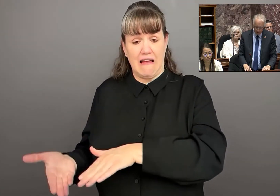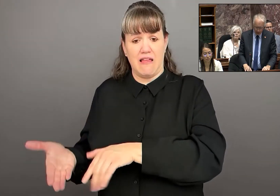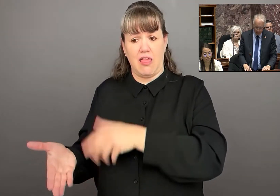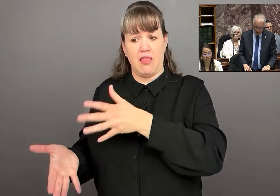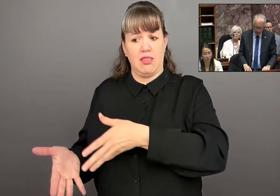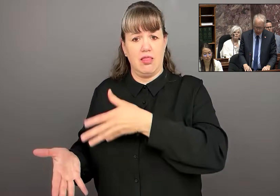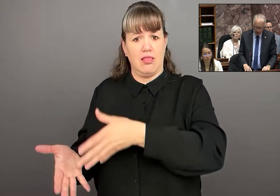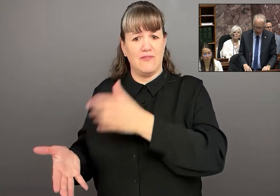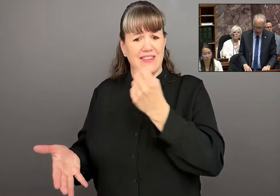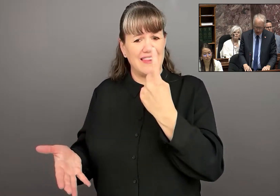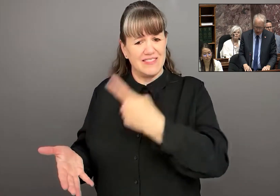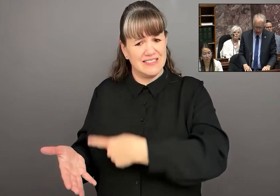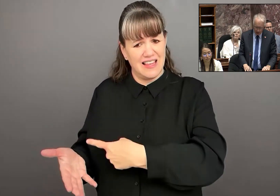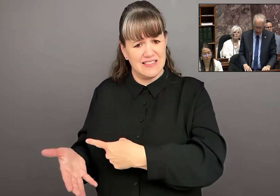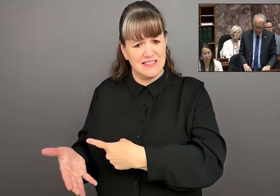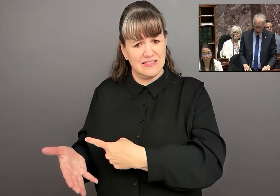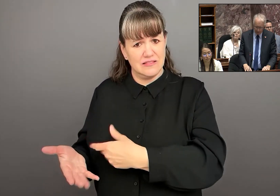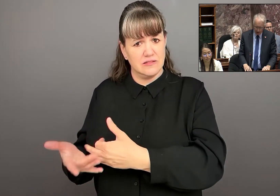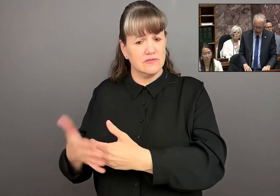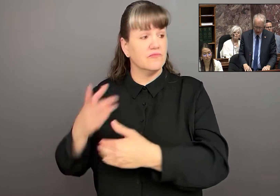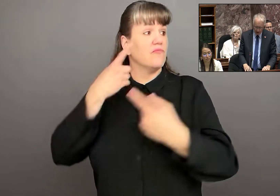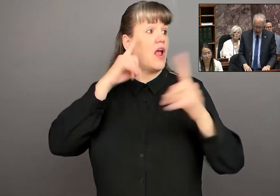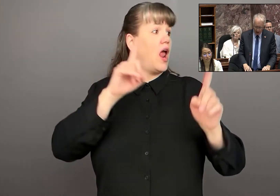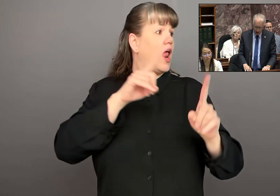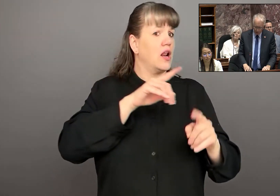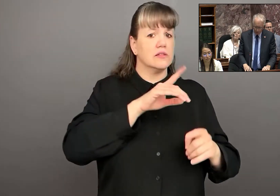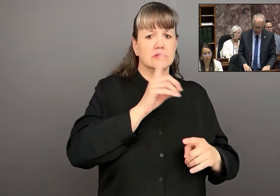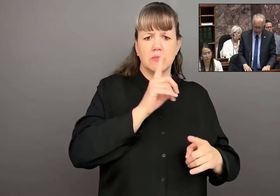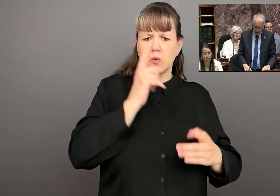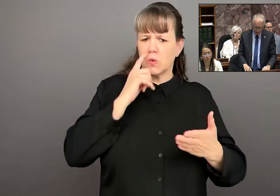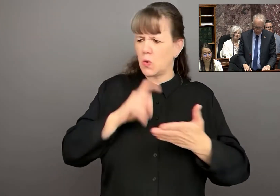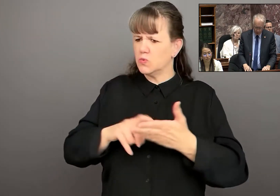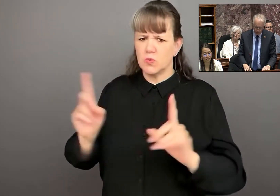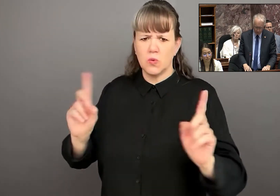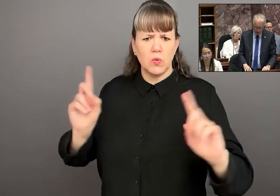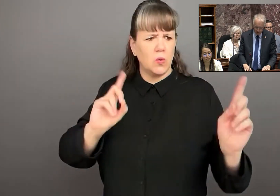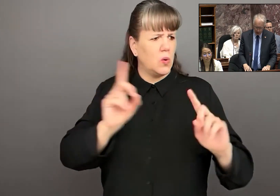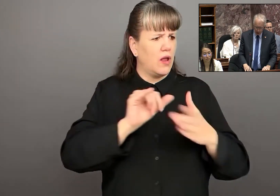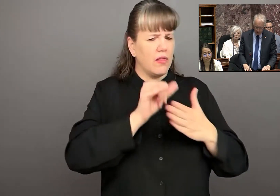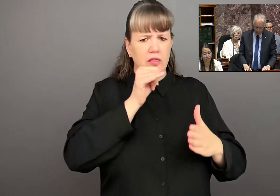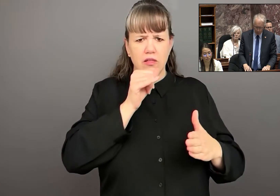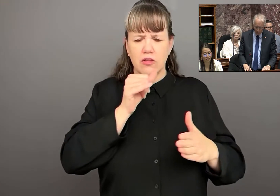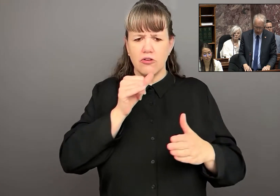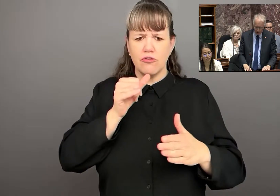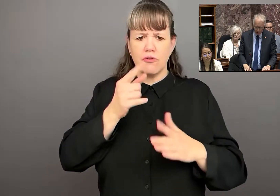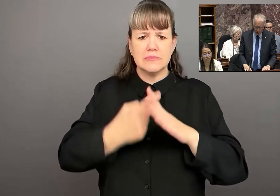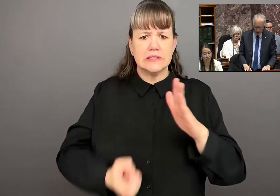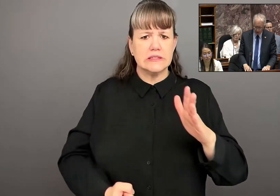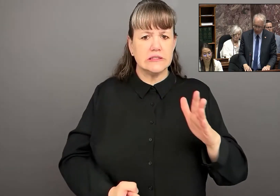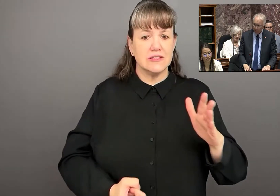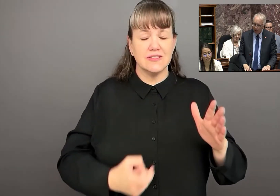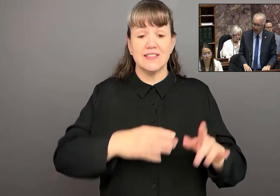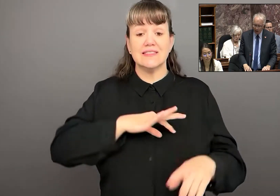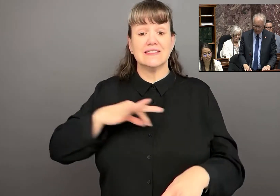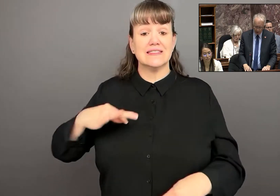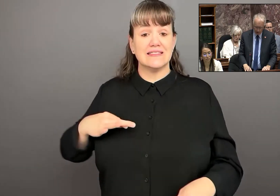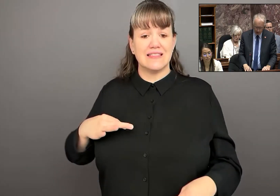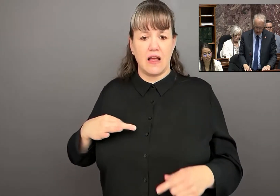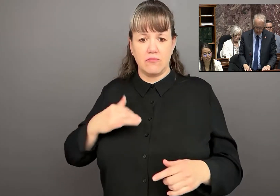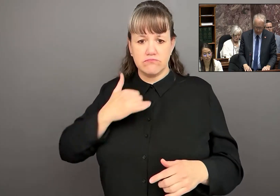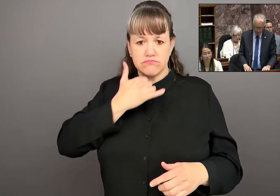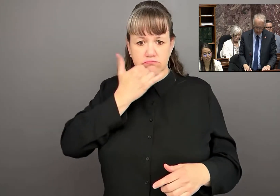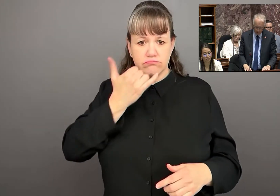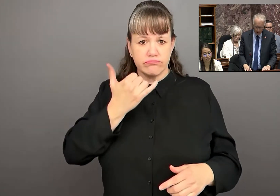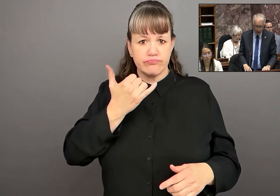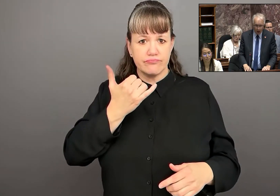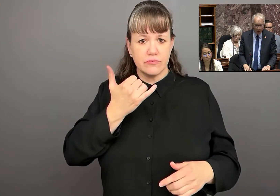had mistakenly assigned another residence and falsely signed off on a wellness check that never